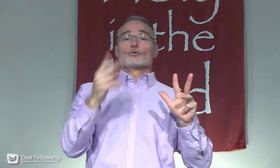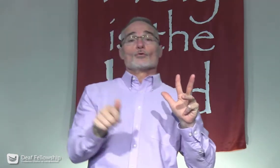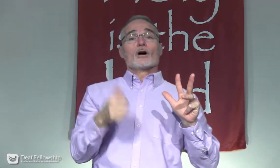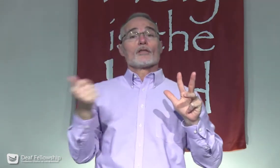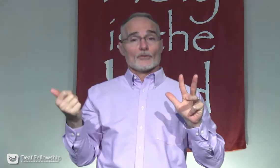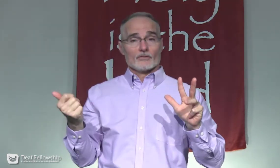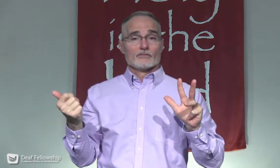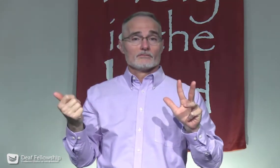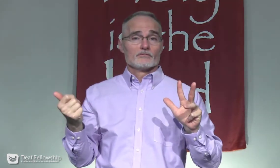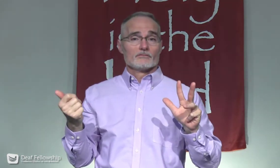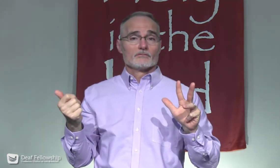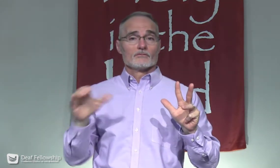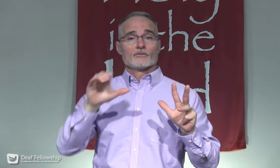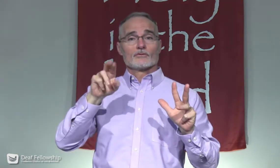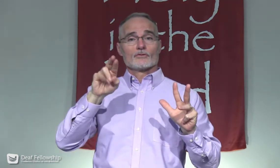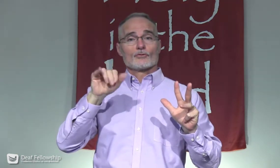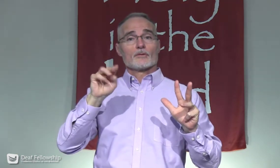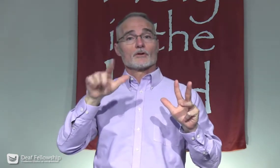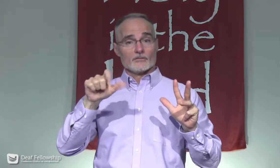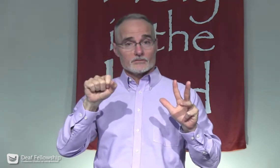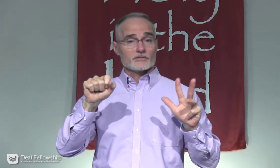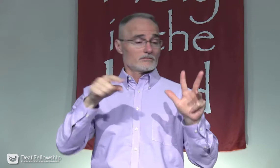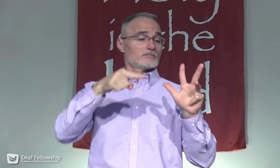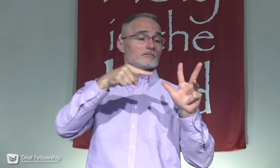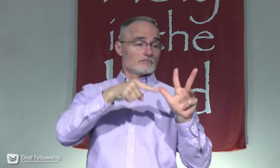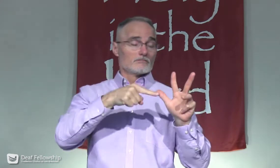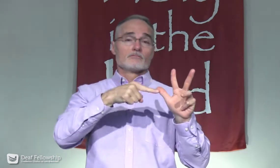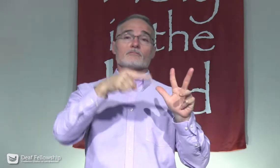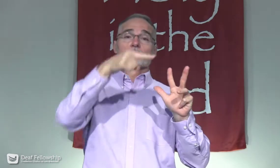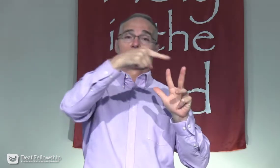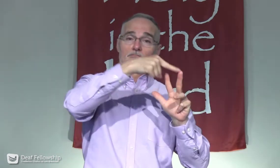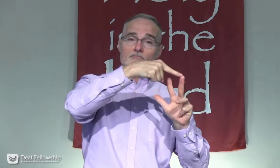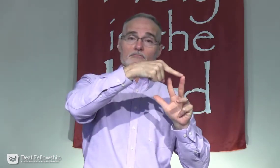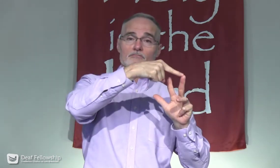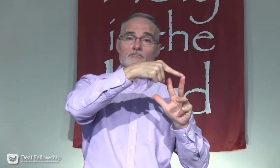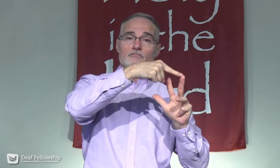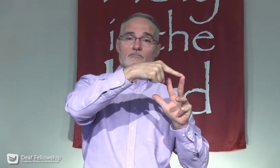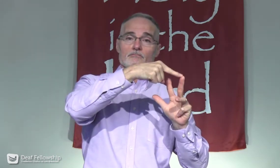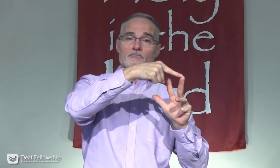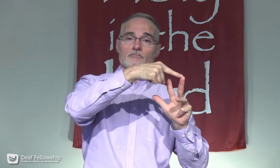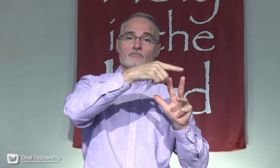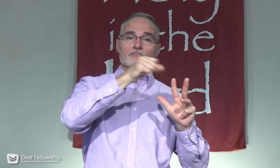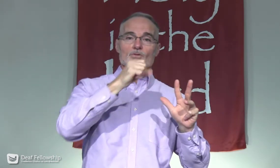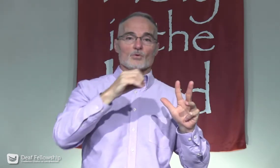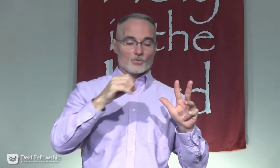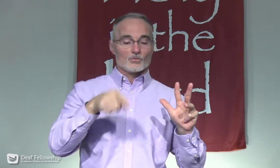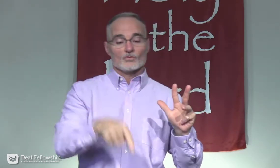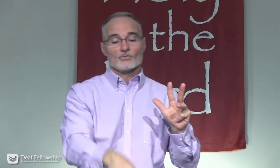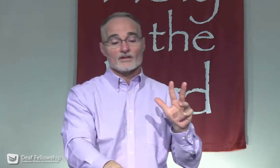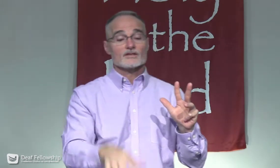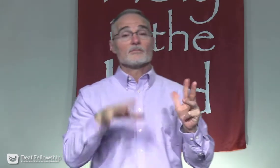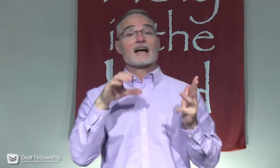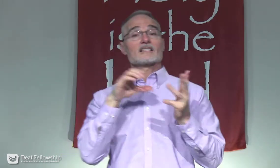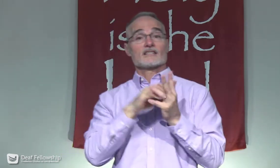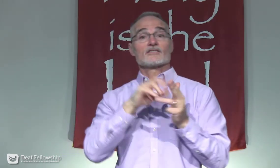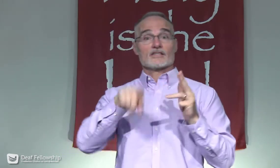three. There were two other criminals that were being crucified on either side of him. So